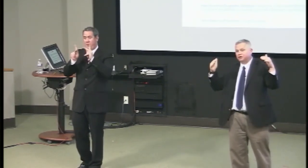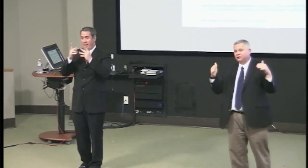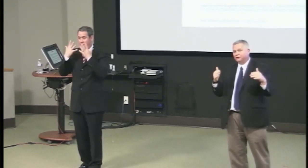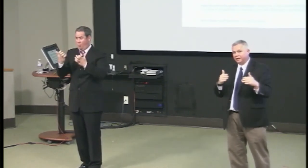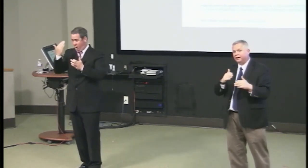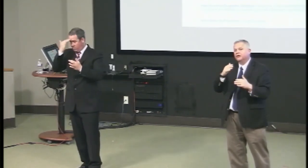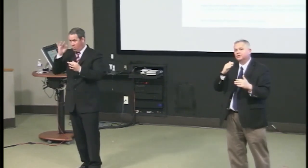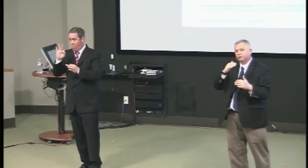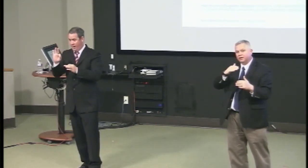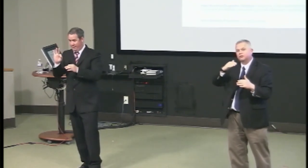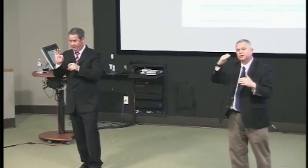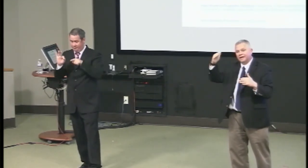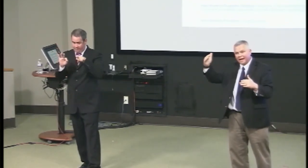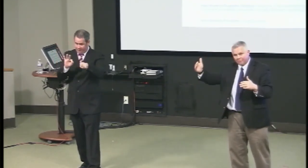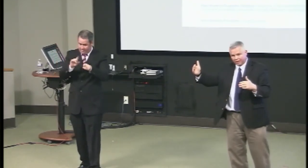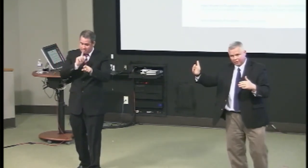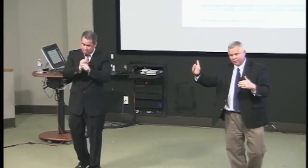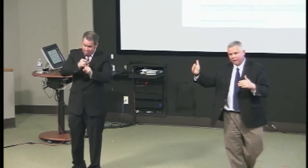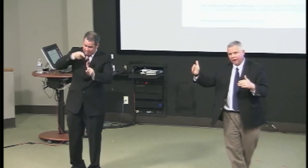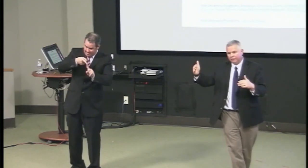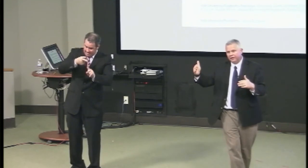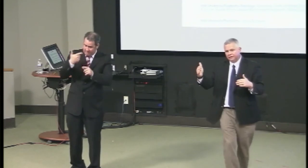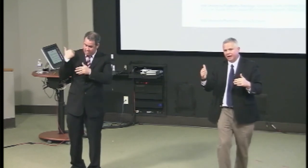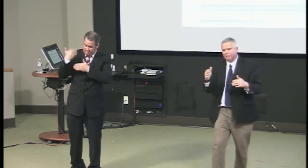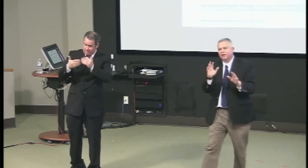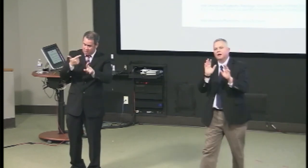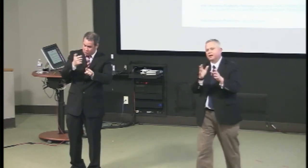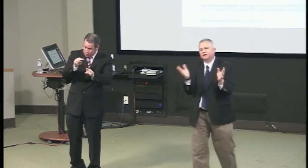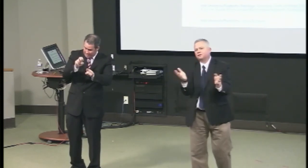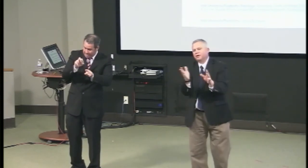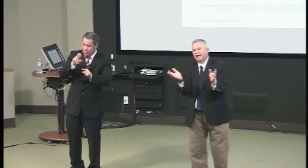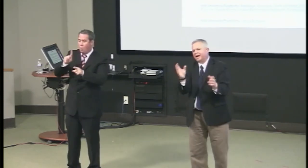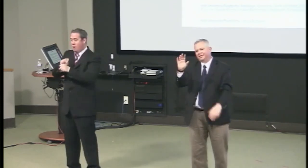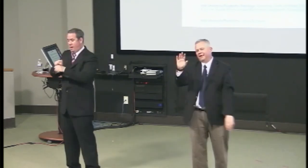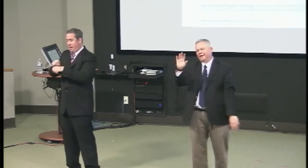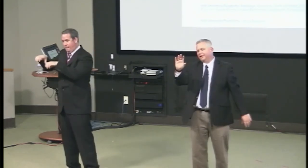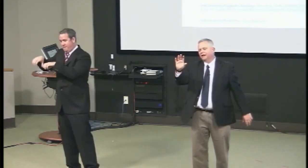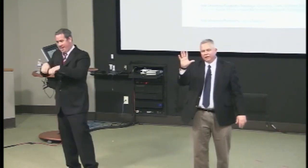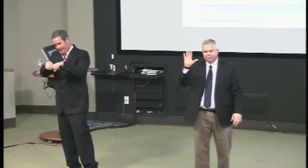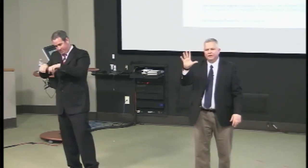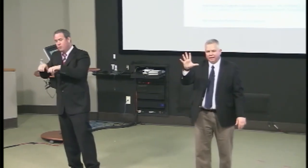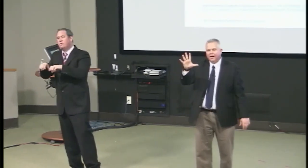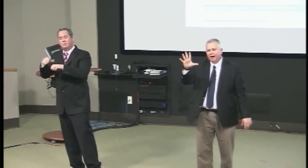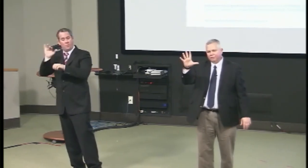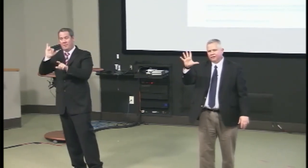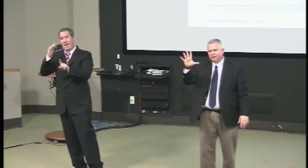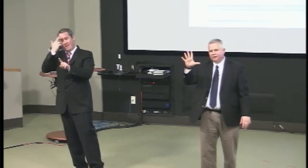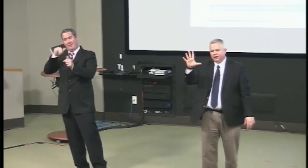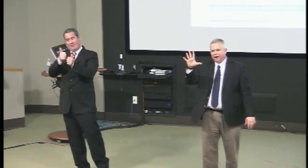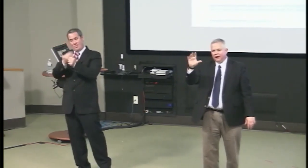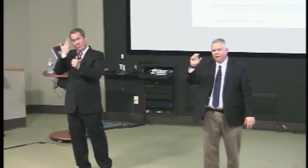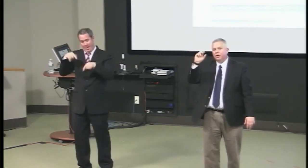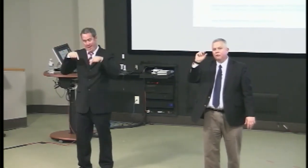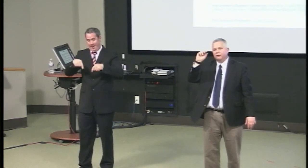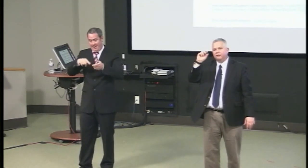We'll have longitudinal data so we can do dynamic phenotyping. But here's what we got to date. We did